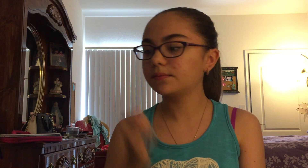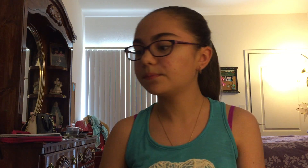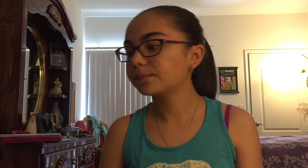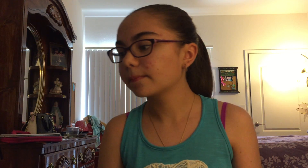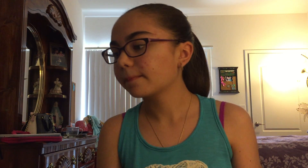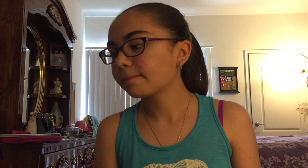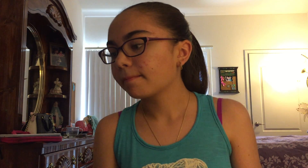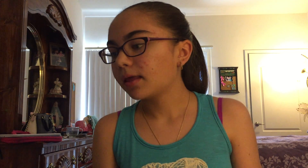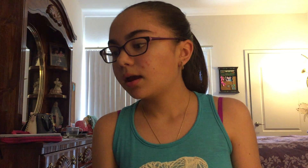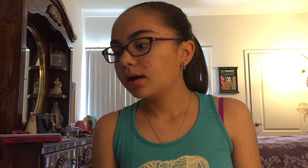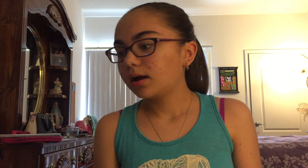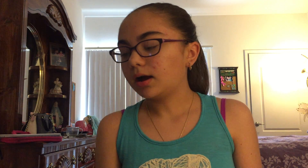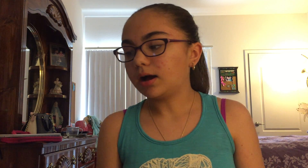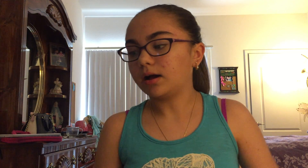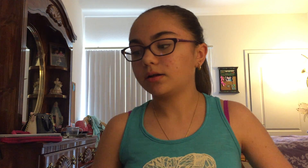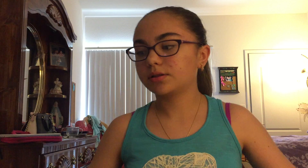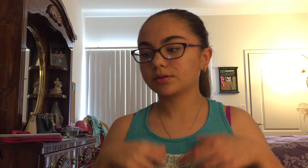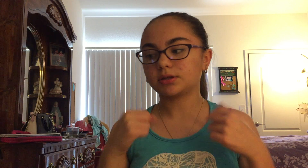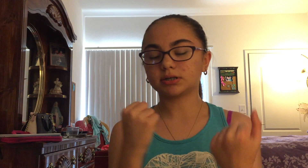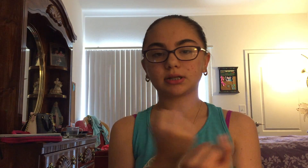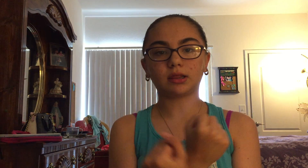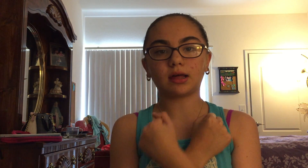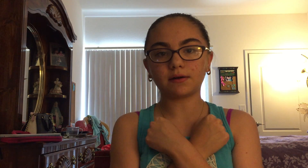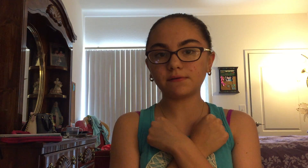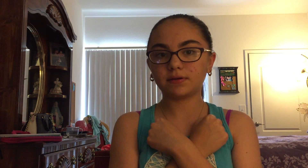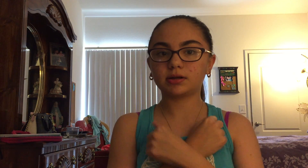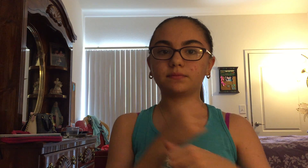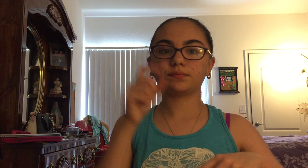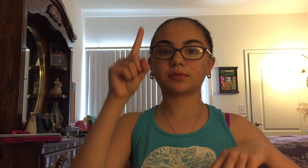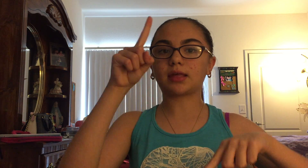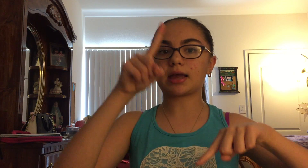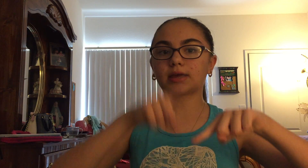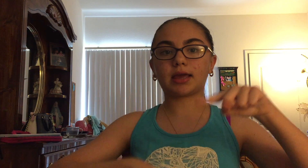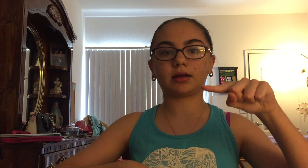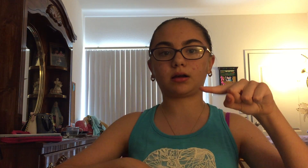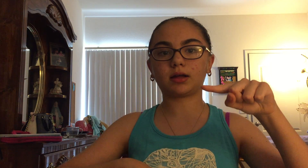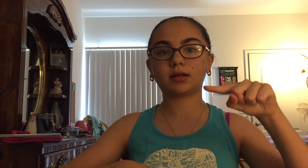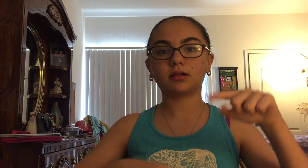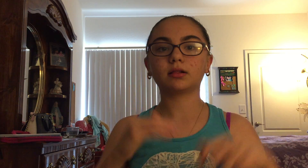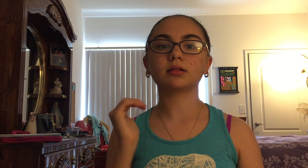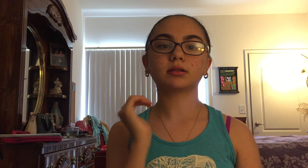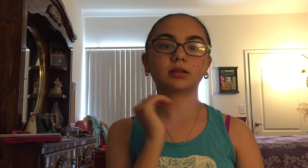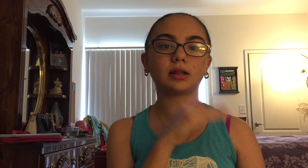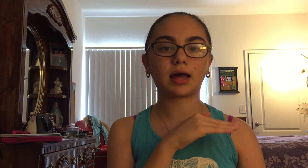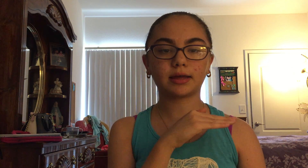uh there's a love that cannot lie